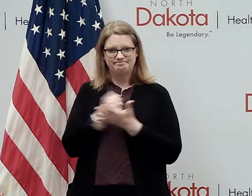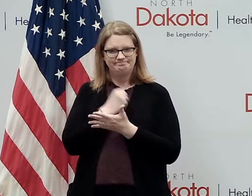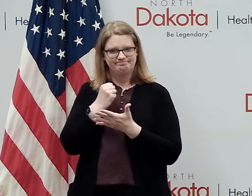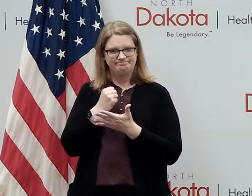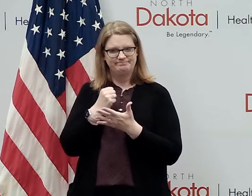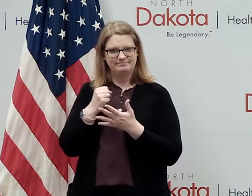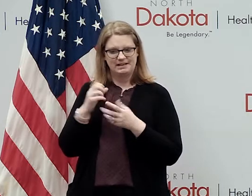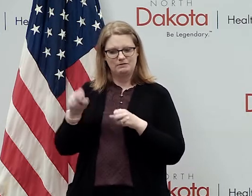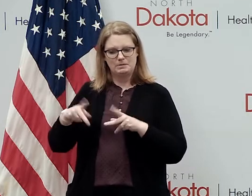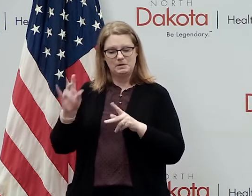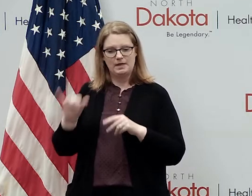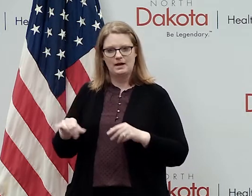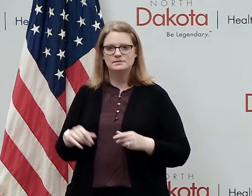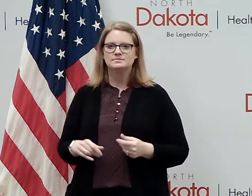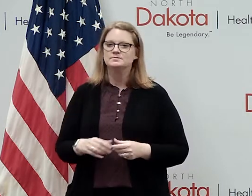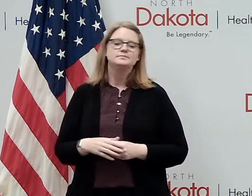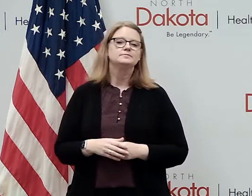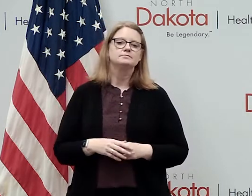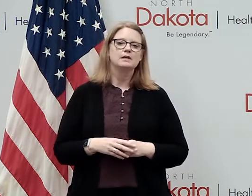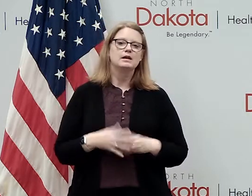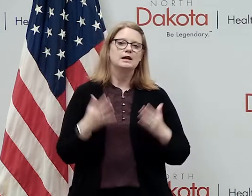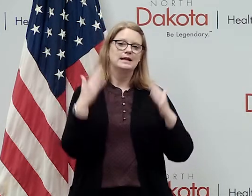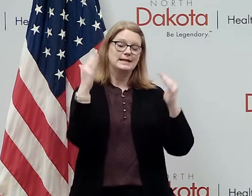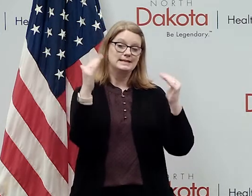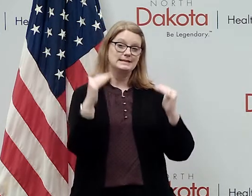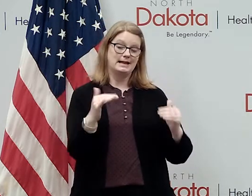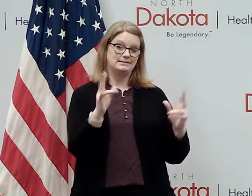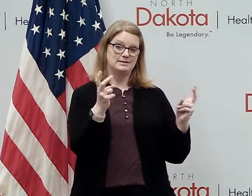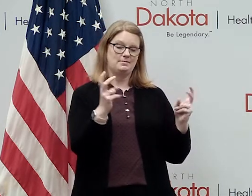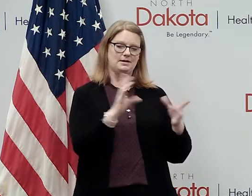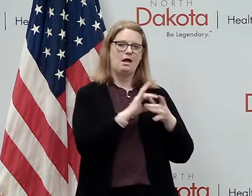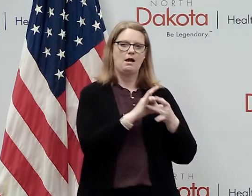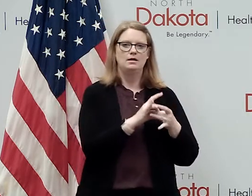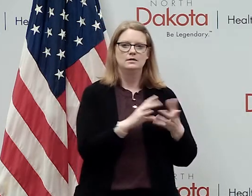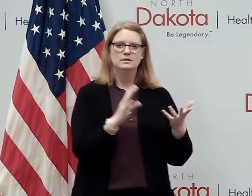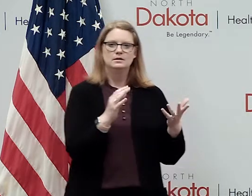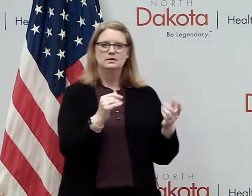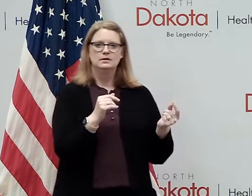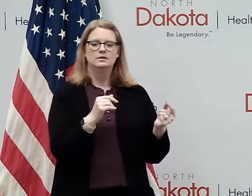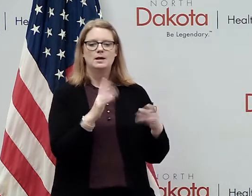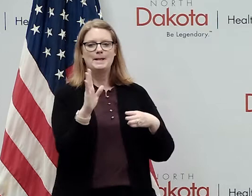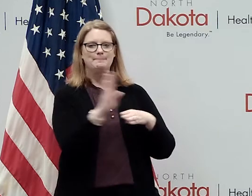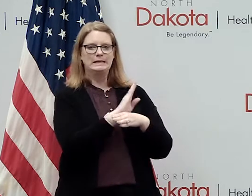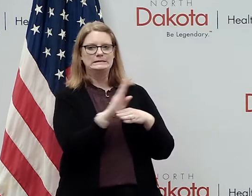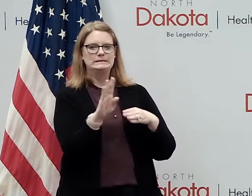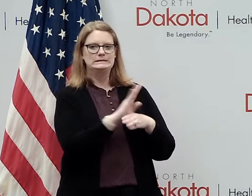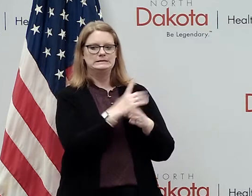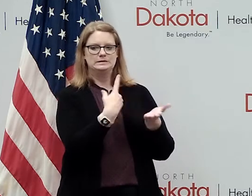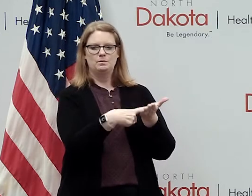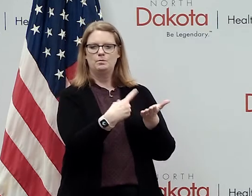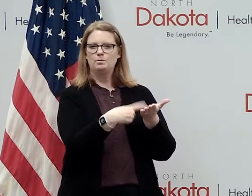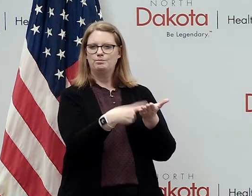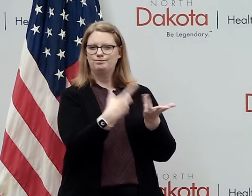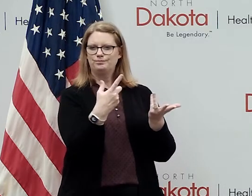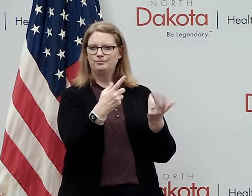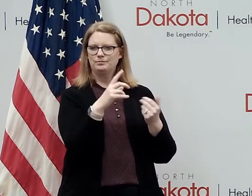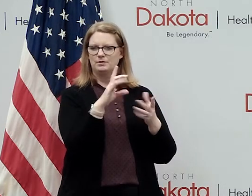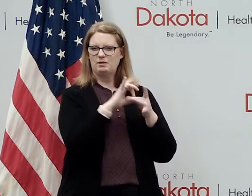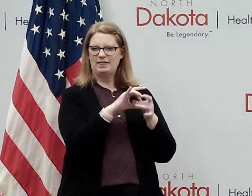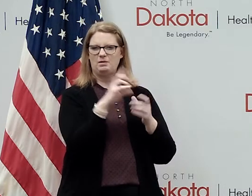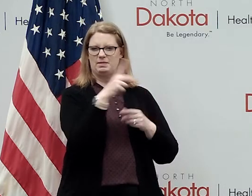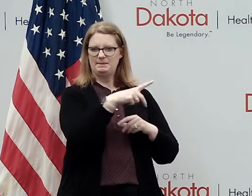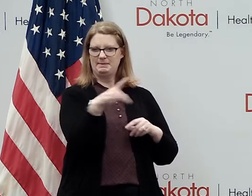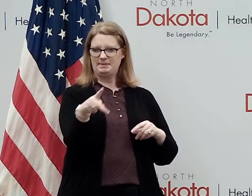opportunity. Next topic, also economic, relates to business briefing related to the